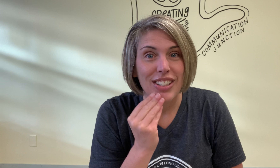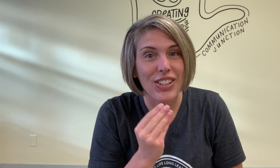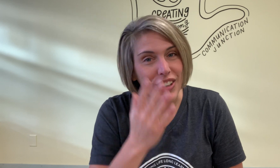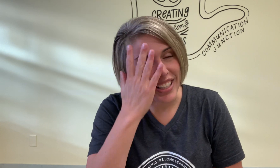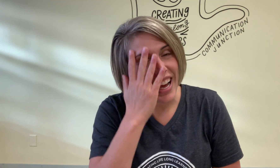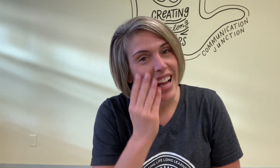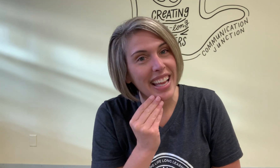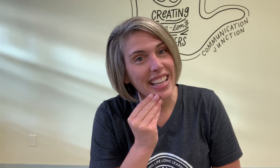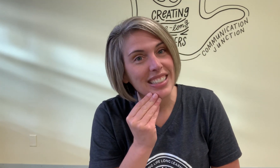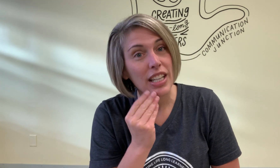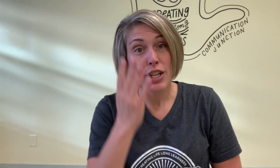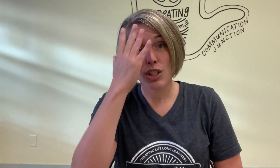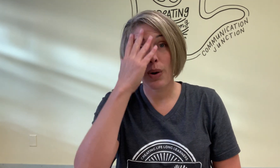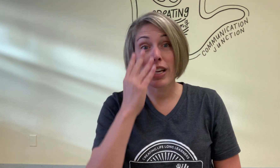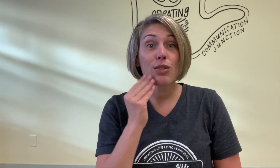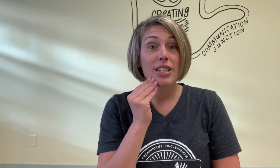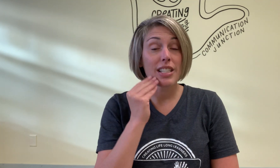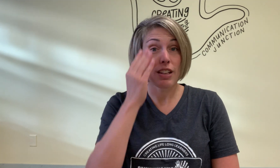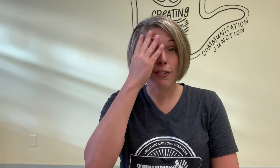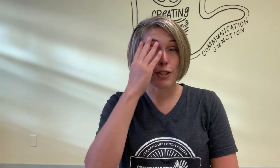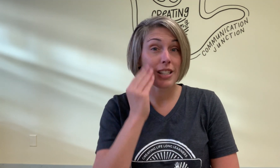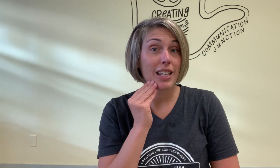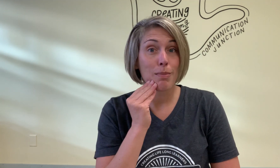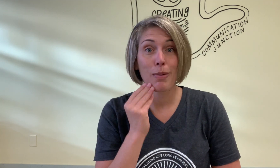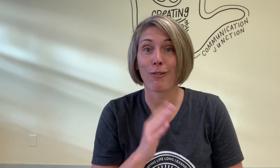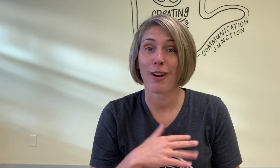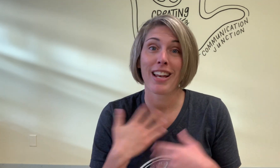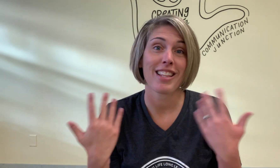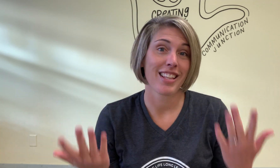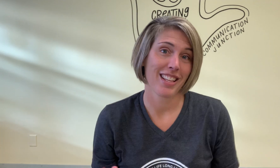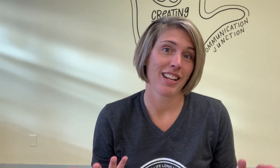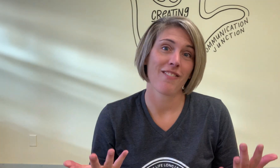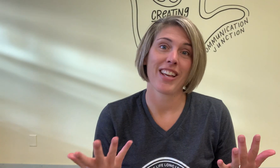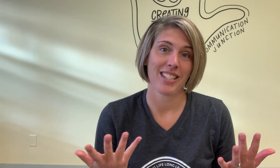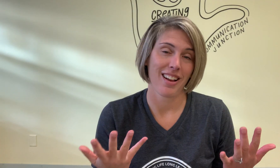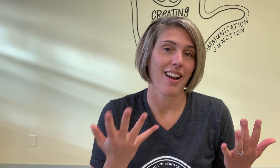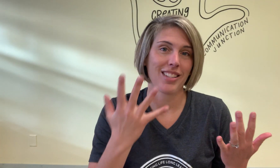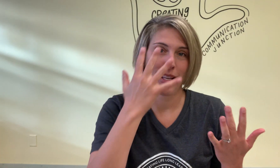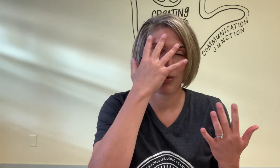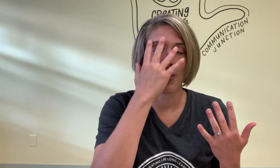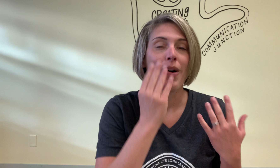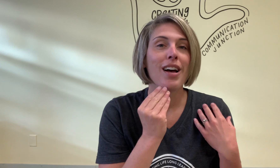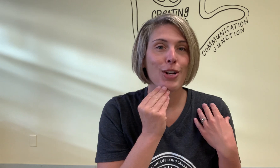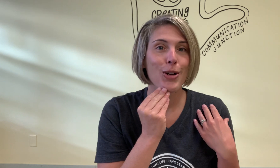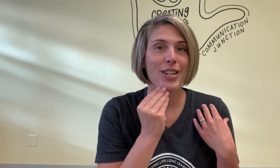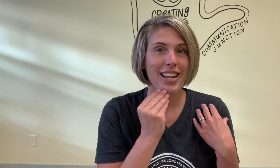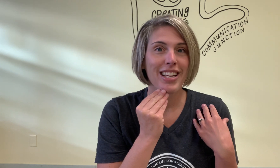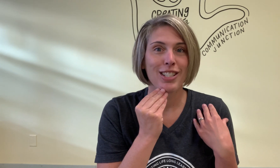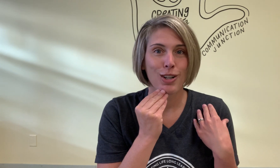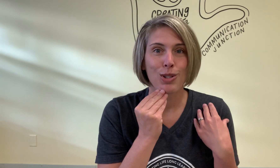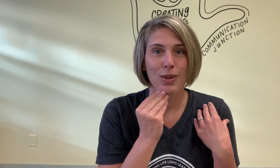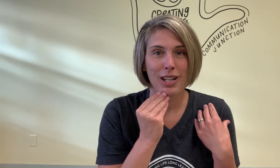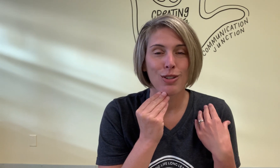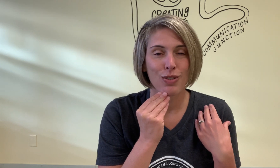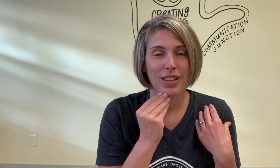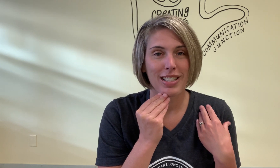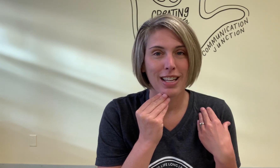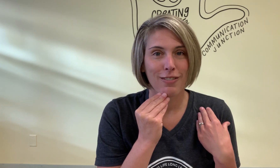good night. So I use the sign for sleep for anything that conveys that concept. So good night is also what I use for that sign for